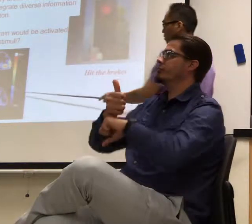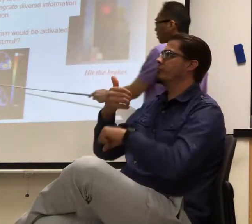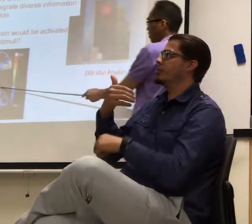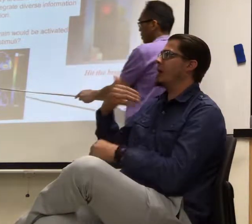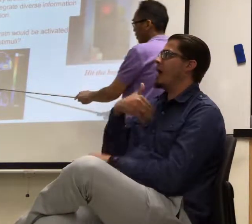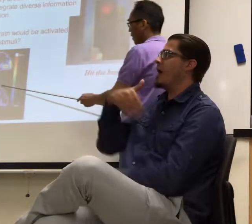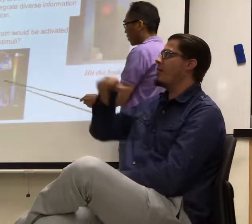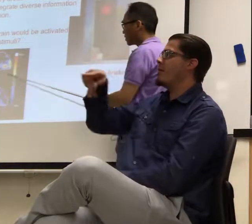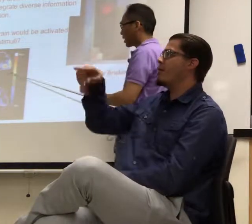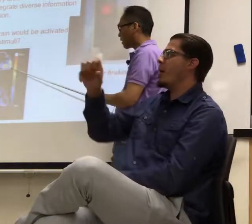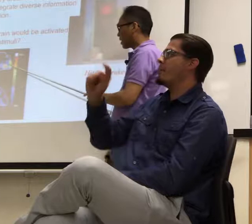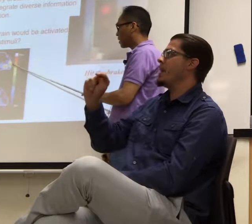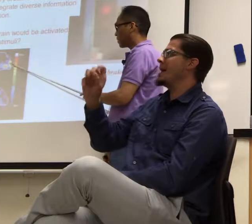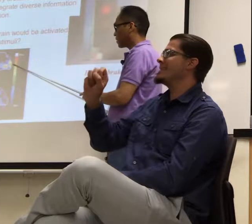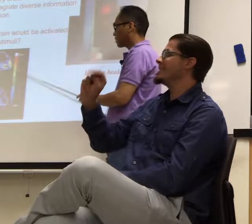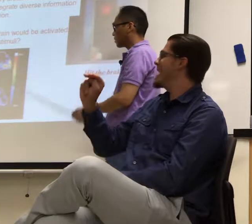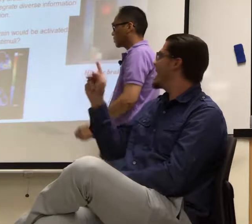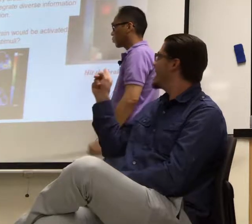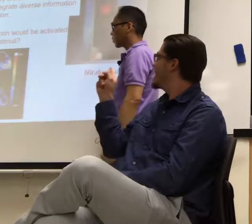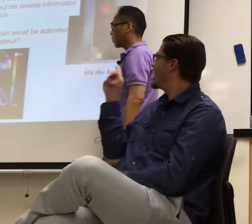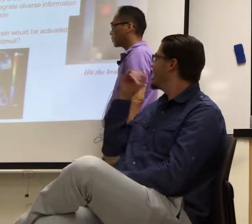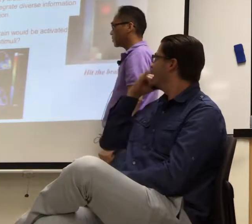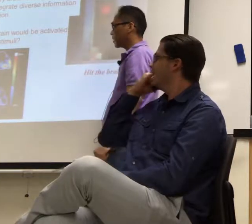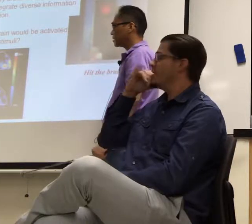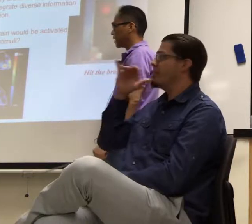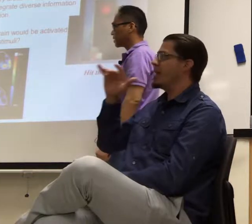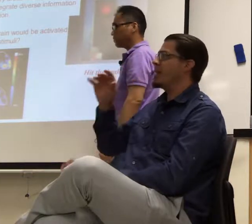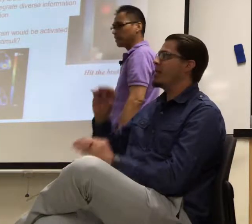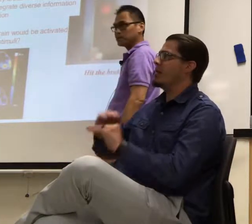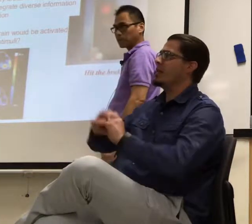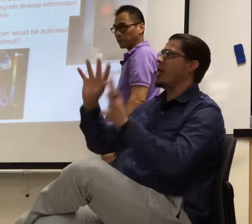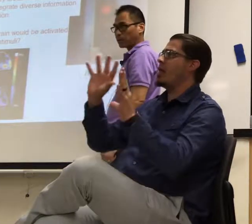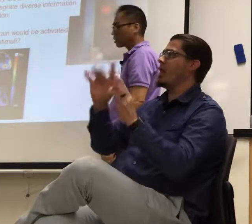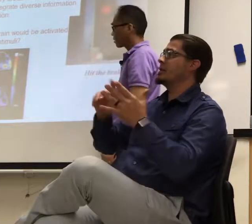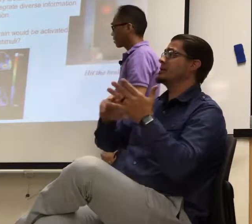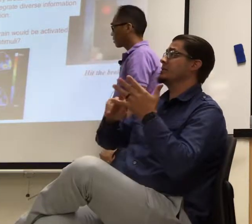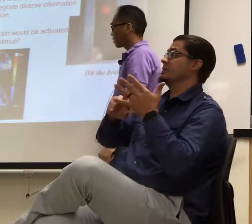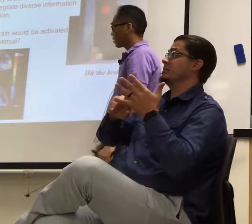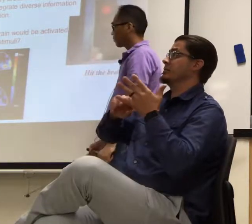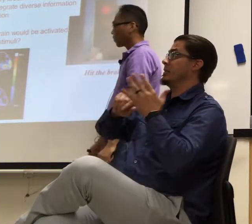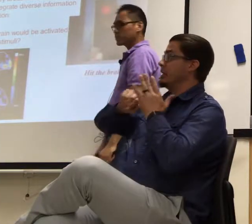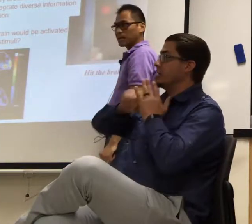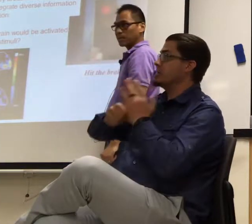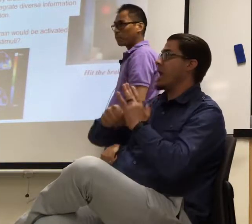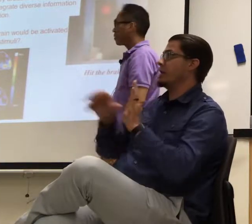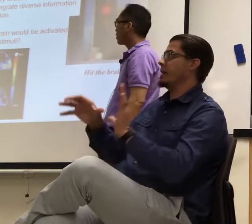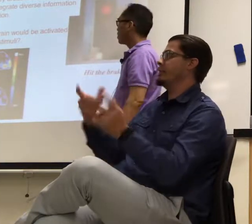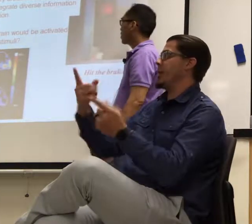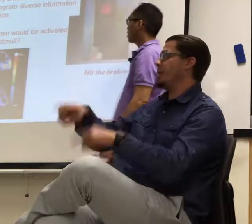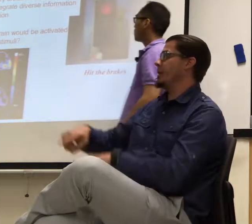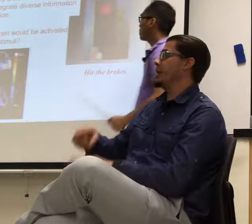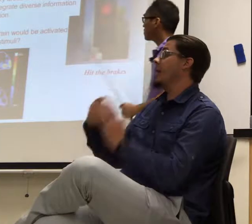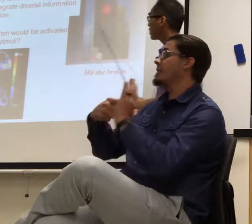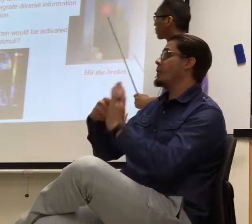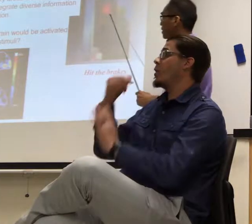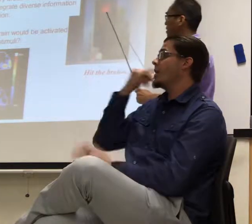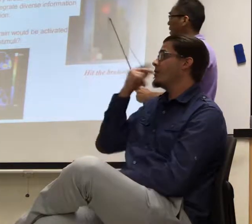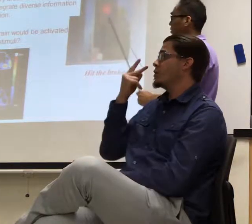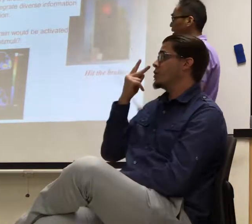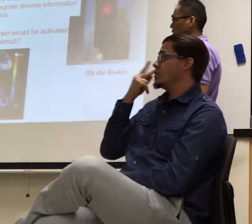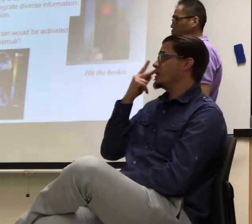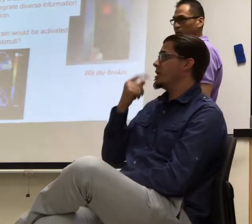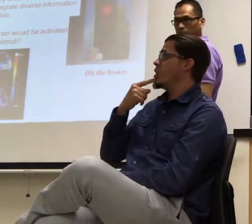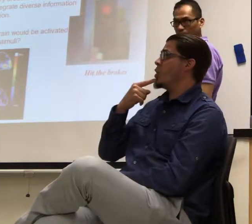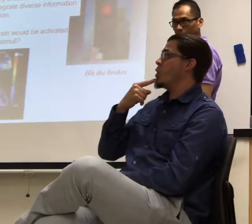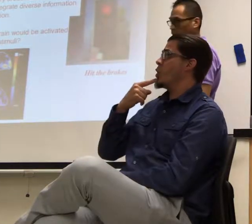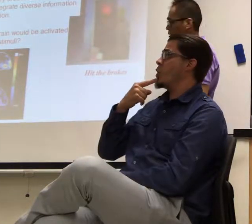scan here. The areas that light up mean is where the most intense activity is occurring. For example, if you see a red